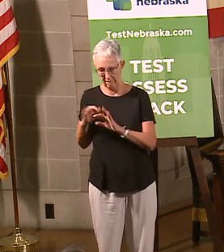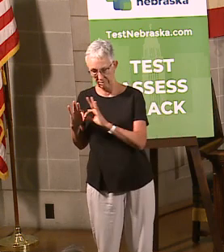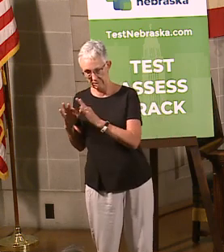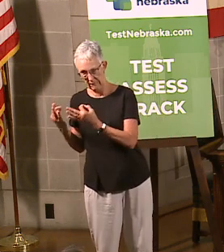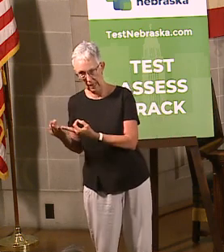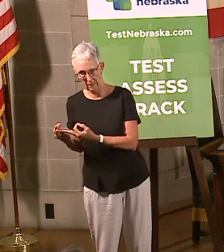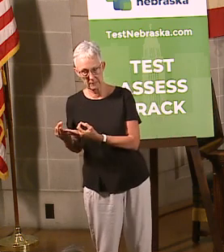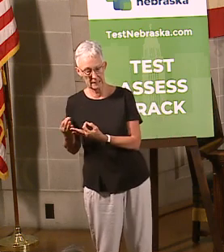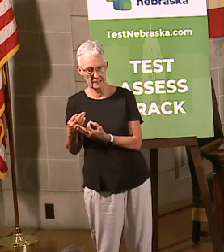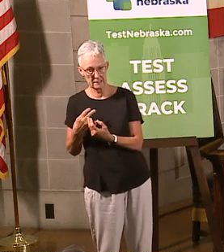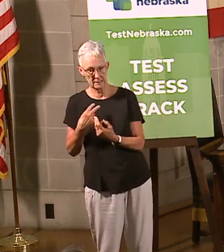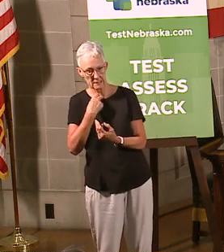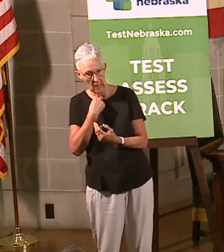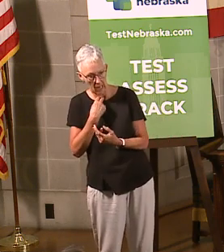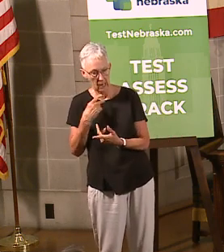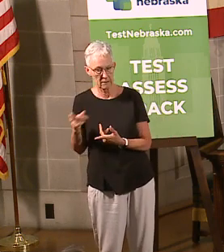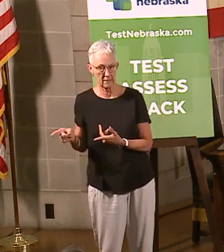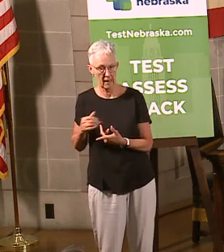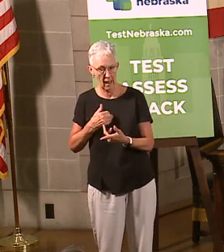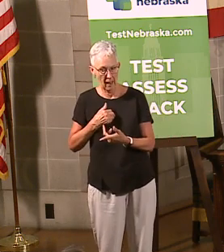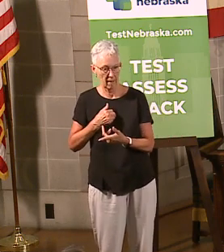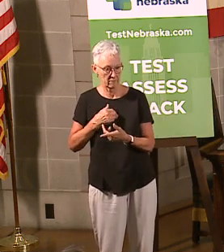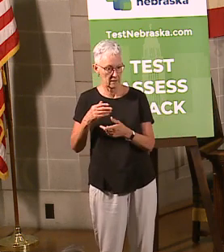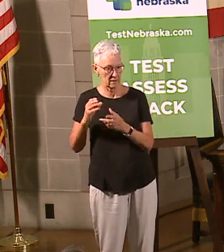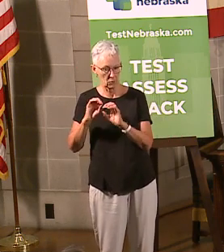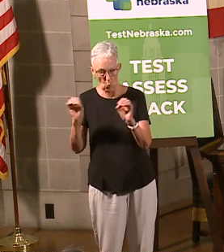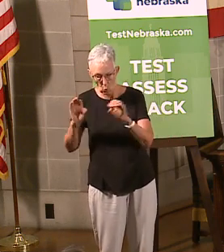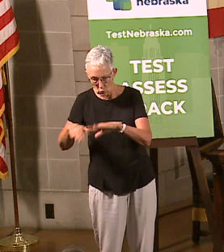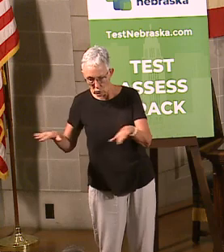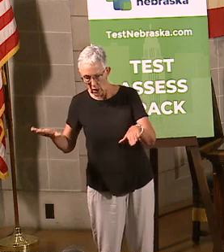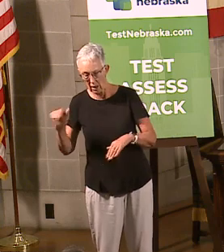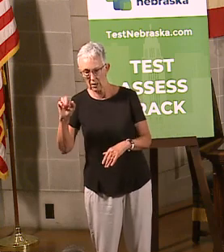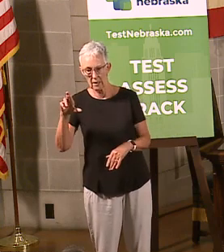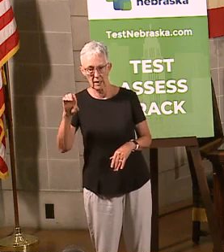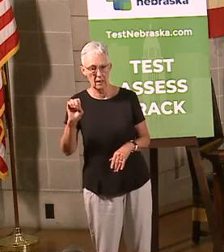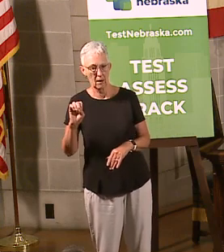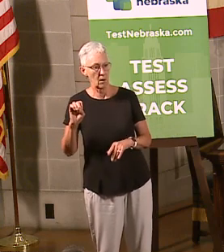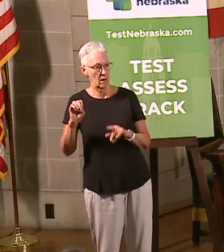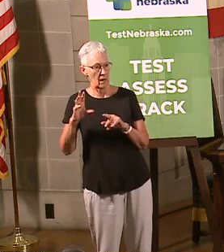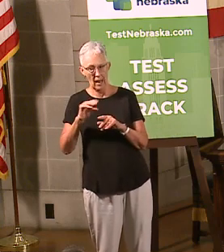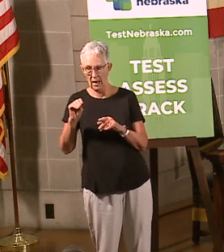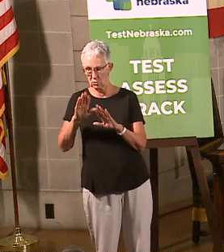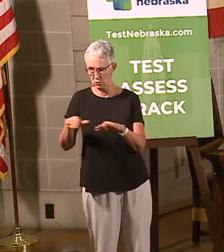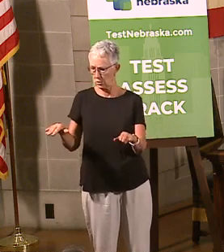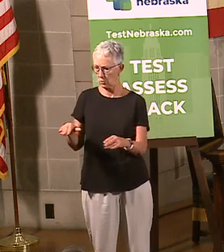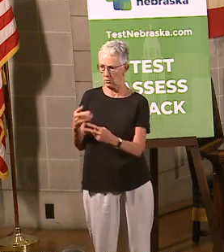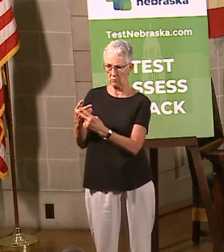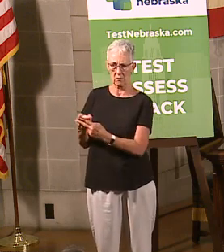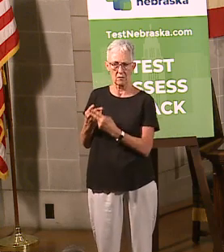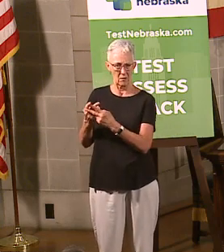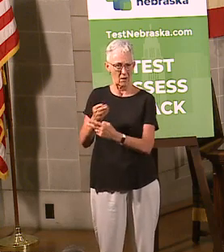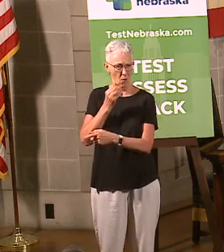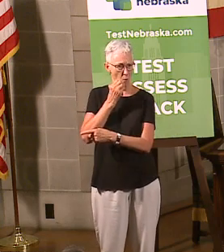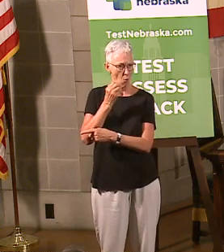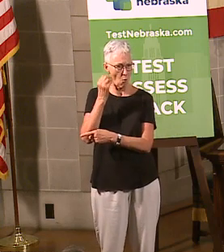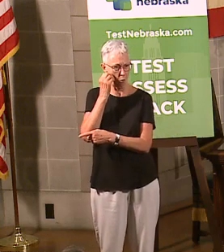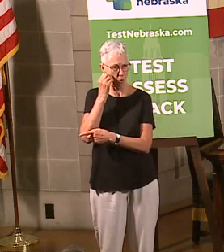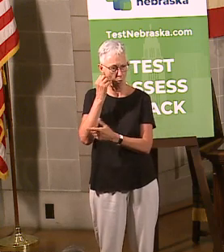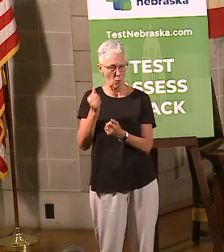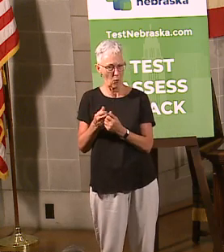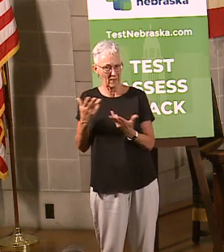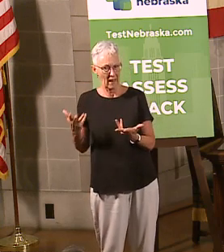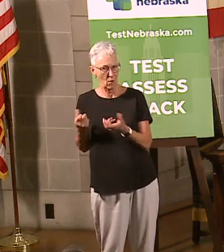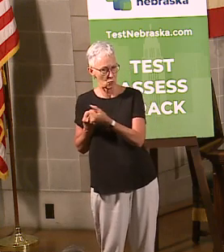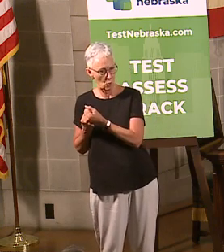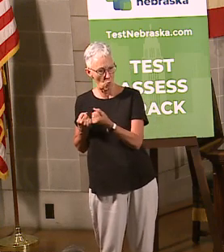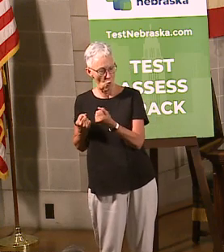income perspective, but also just from a socialization of our students, the importance of doing that. So finding that proper balance is really what we're